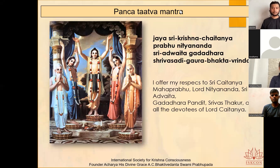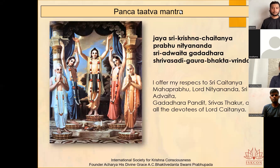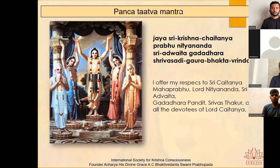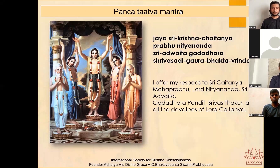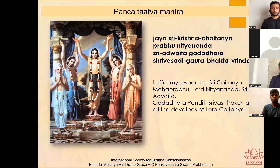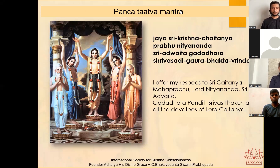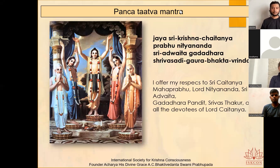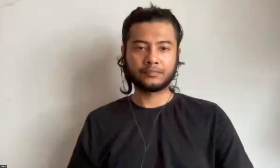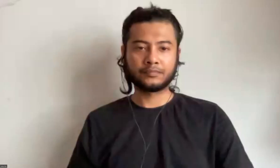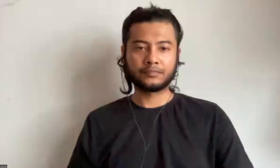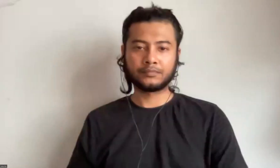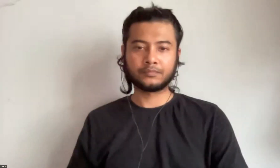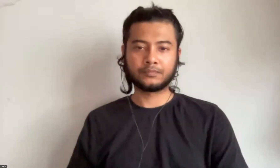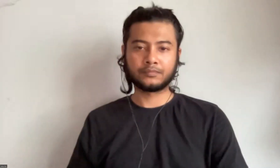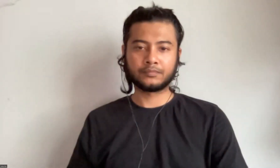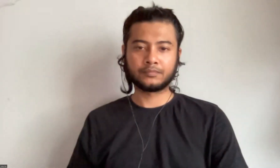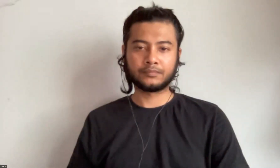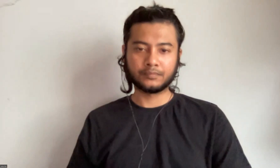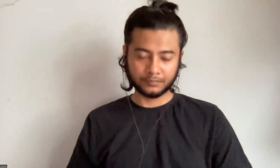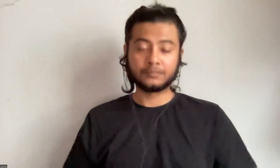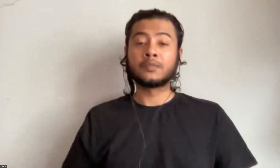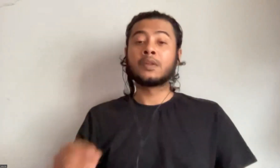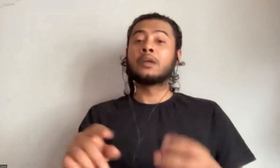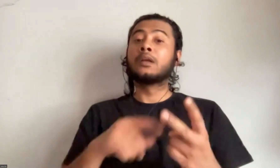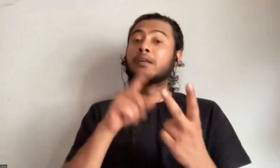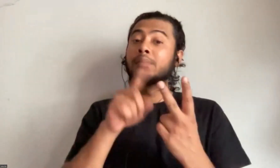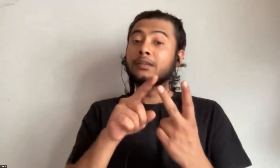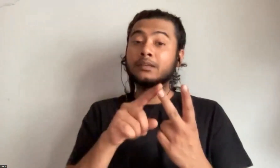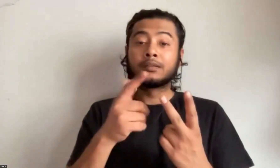So this was our Panchatattva mantra.